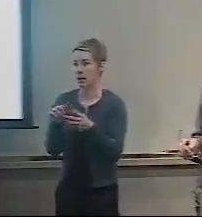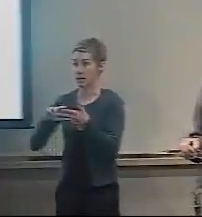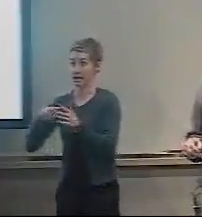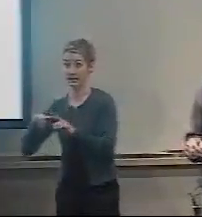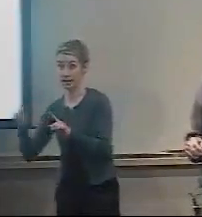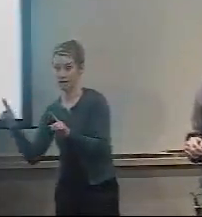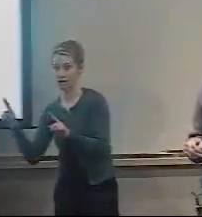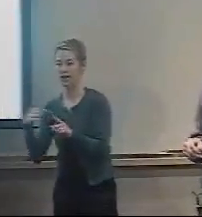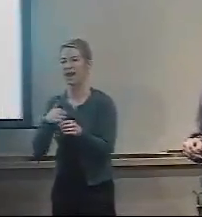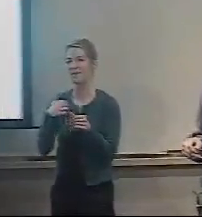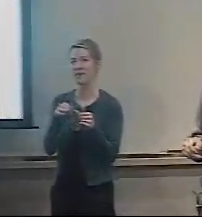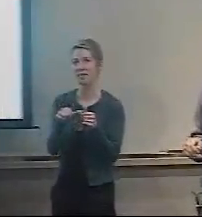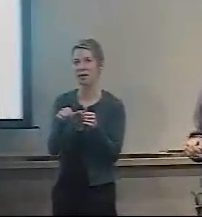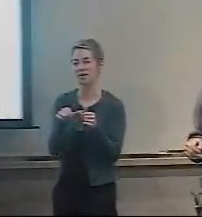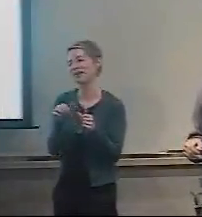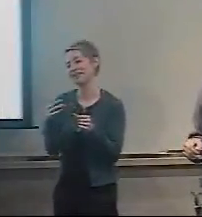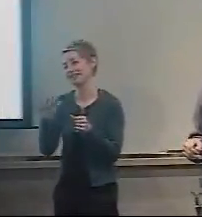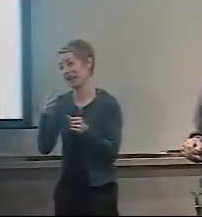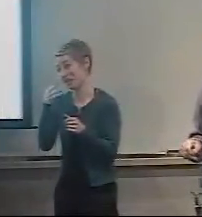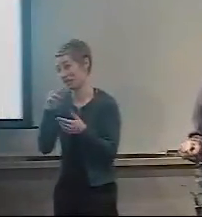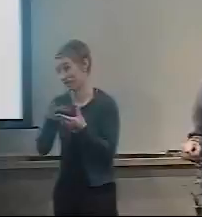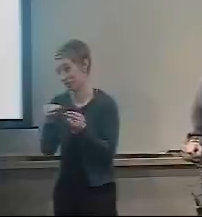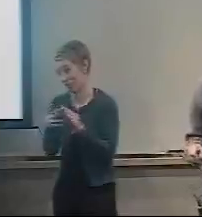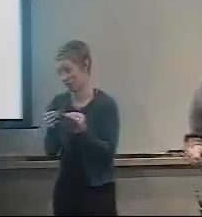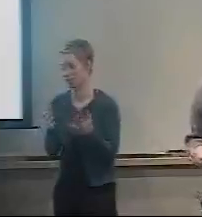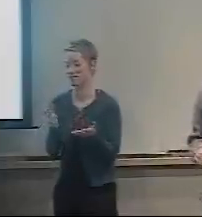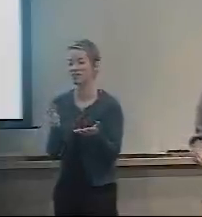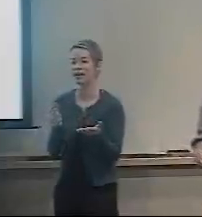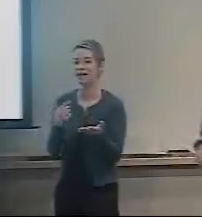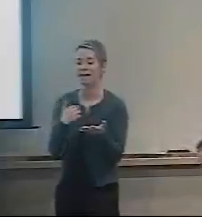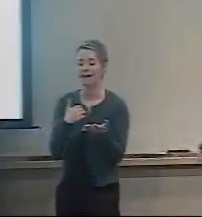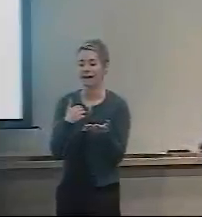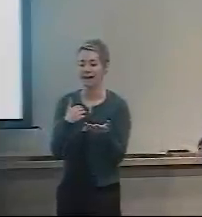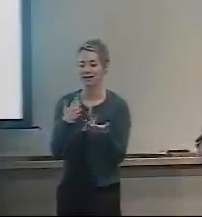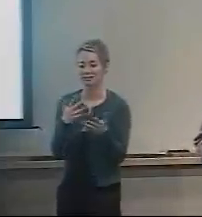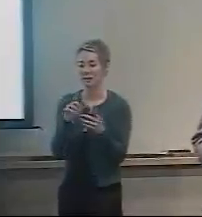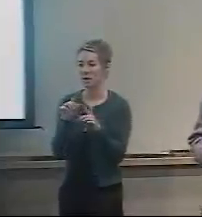remember, this is kind of a funny story. I went to a